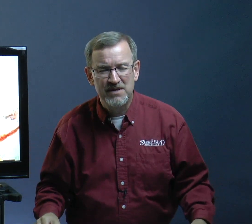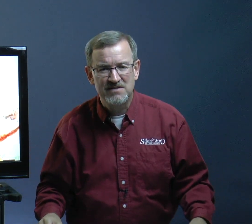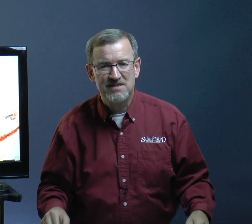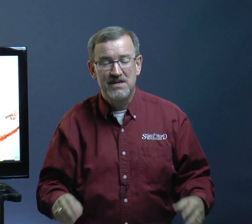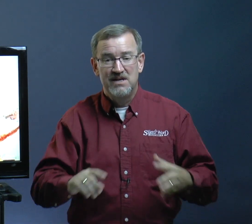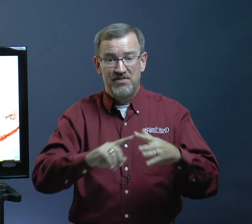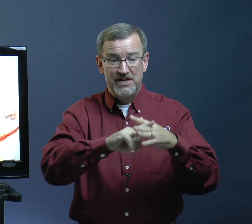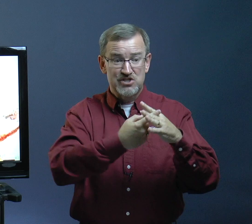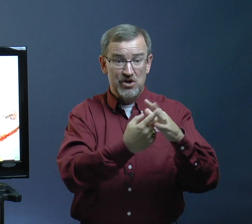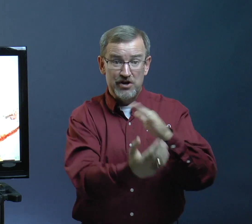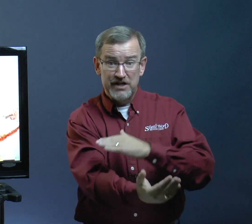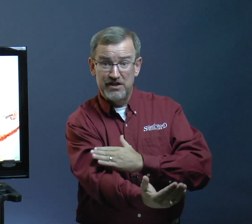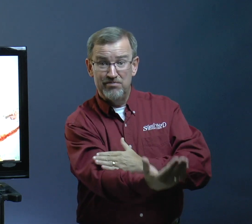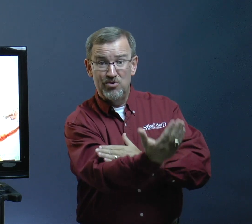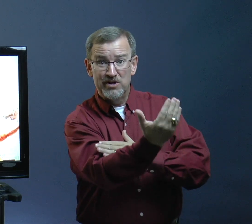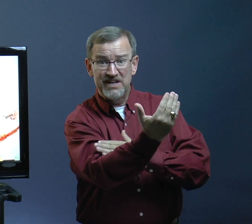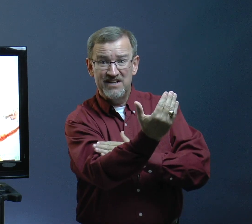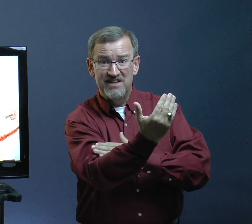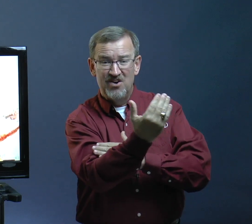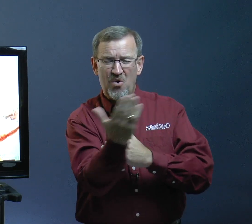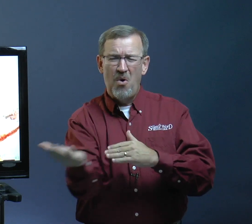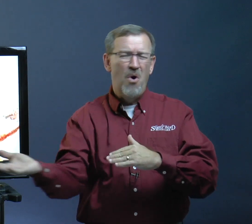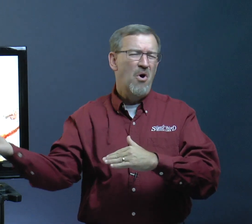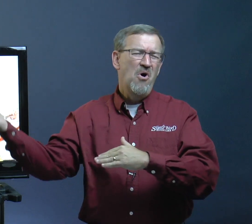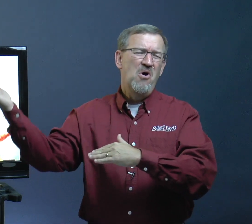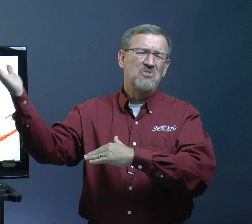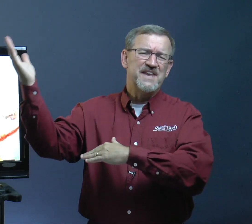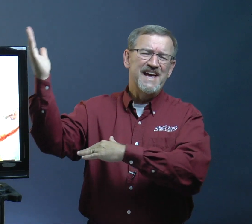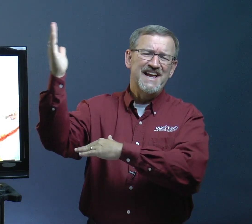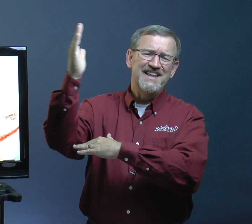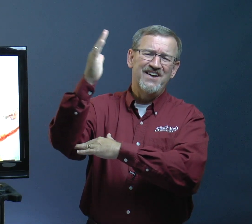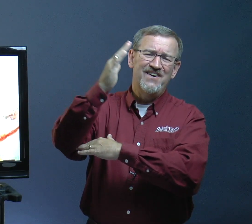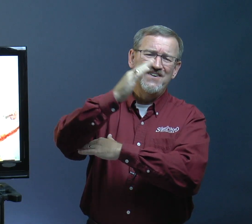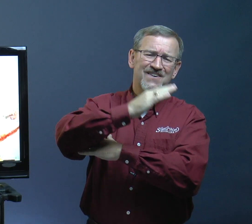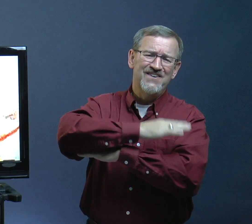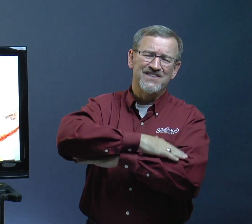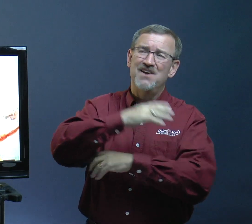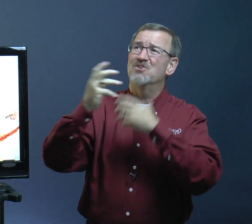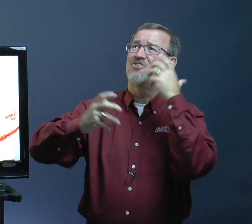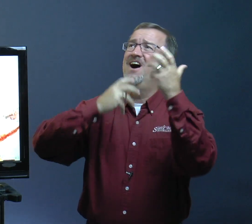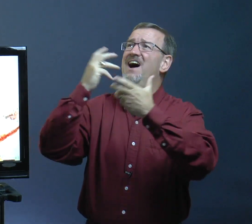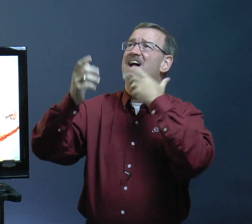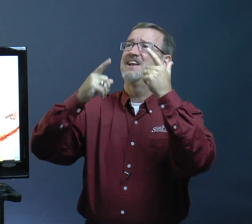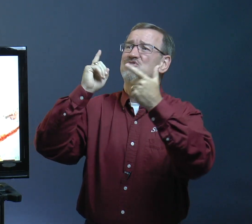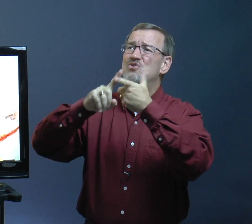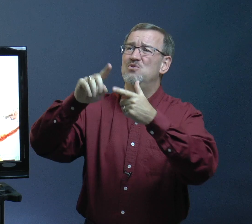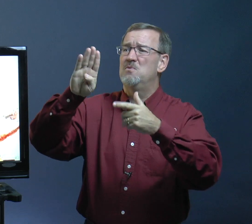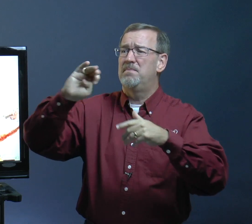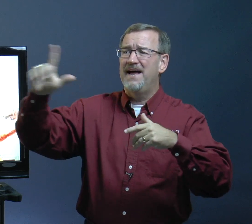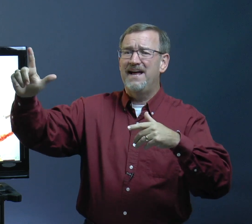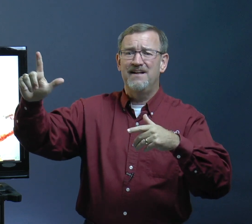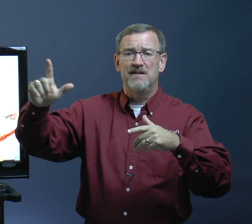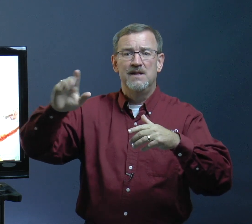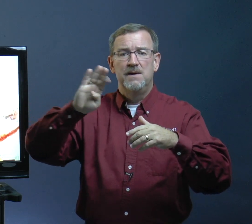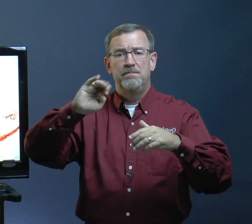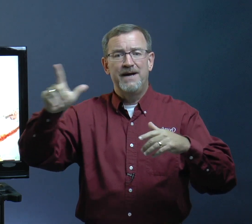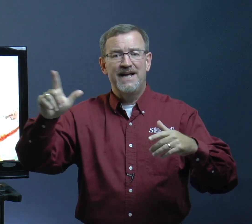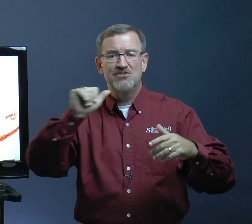happens. They started in the morning. All day long, they were crying to Baal. Baal's